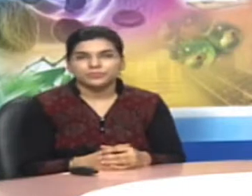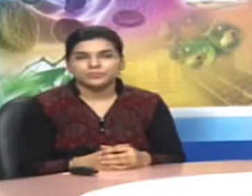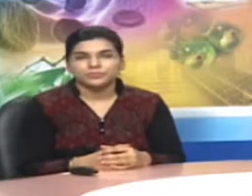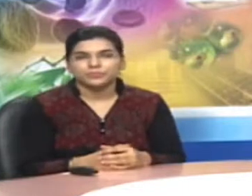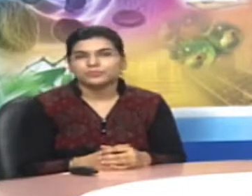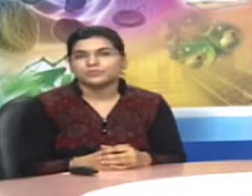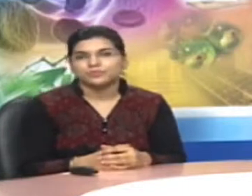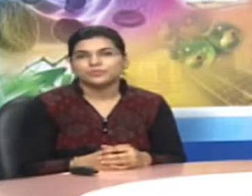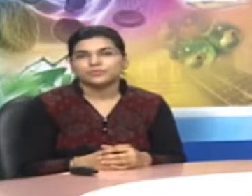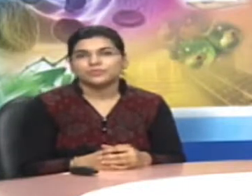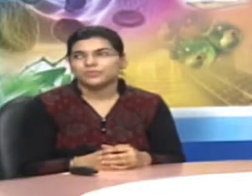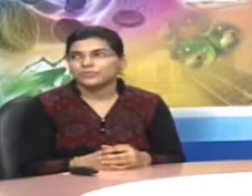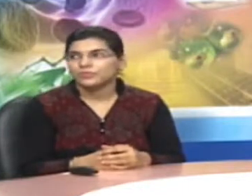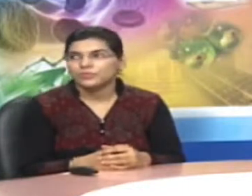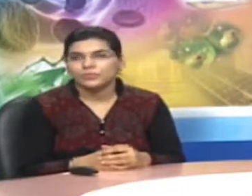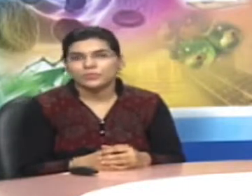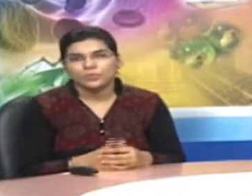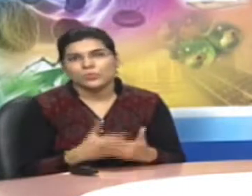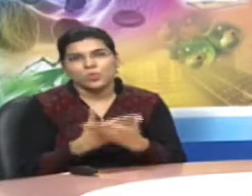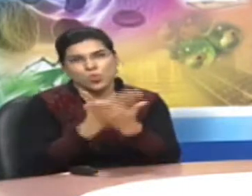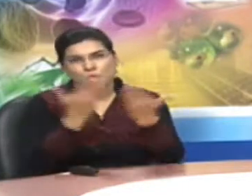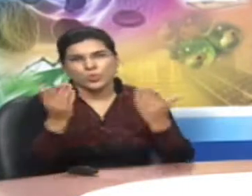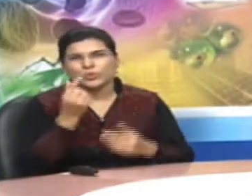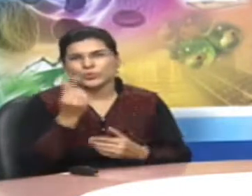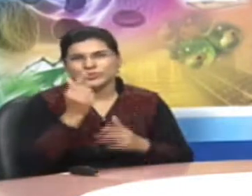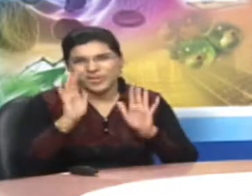Print. This is where we learn